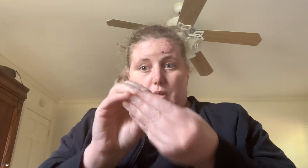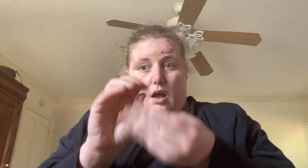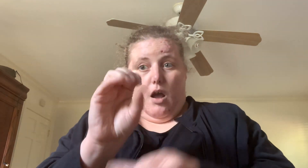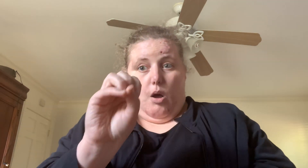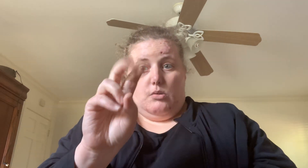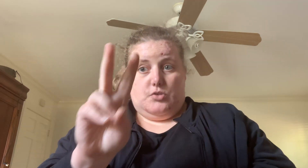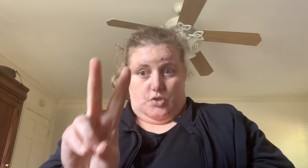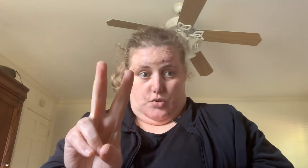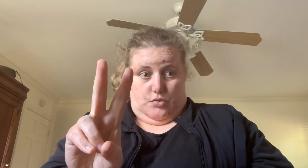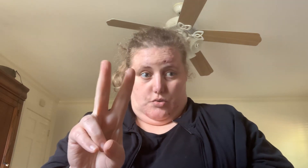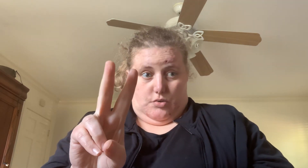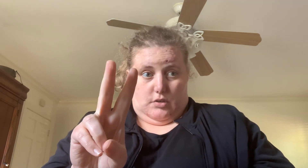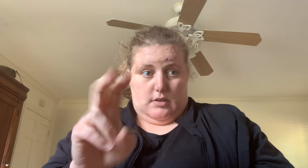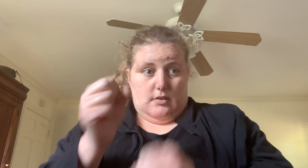going to yield N2